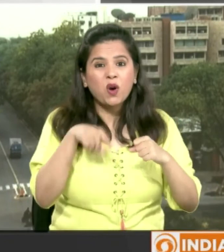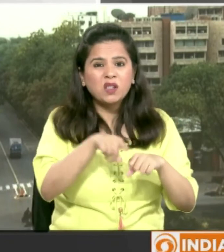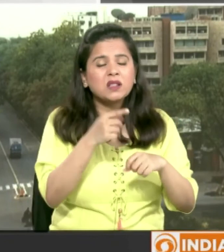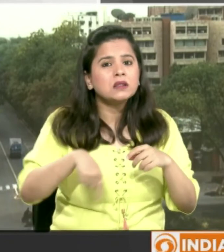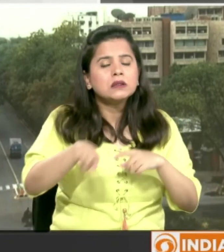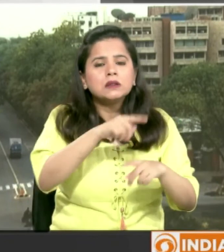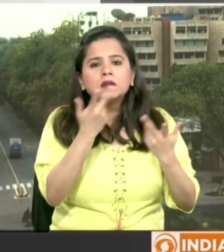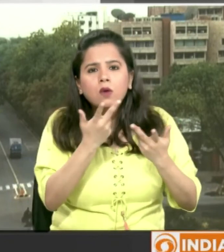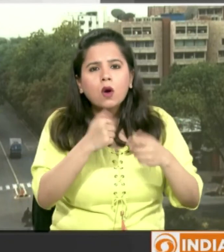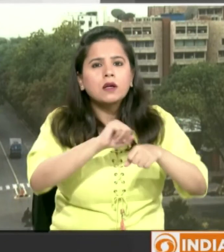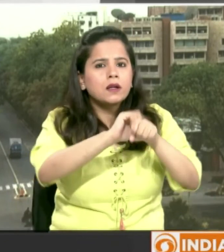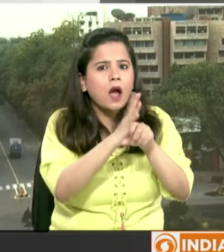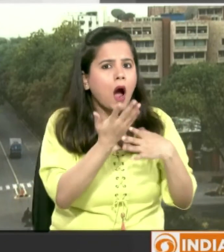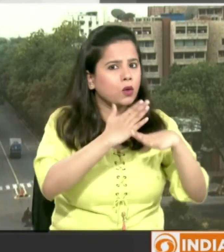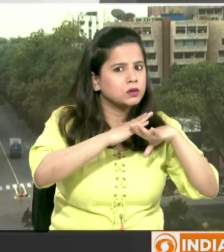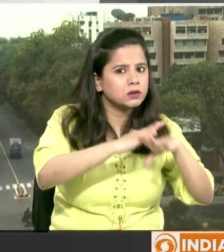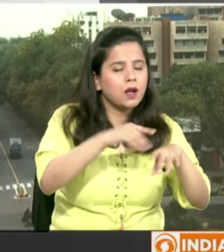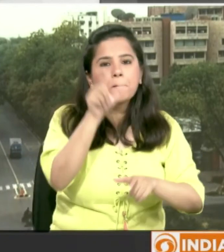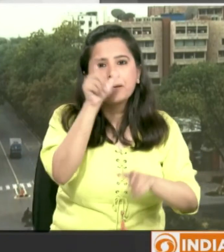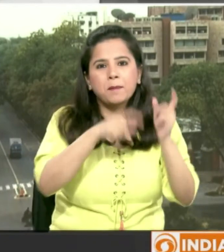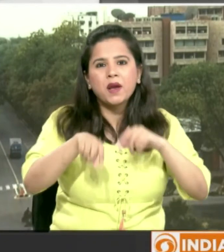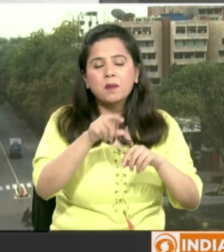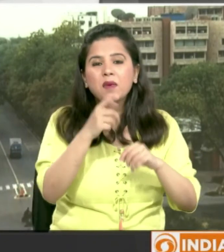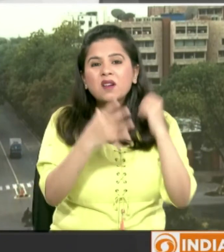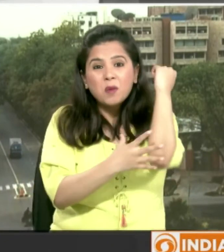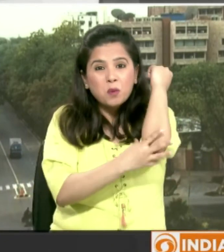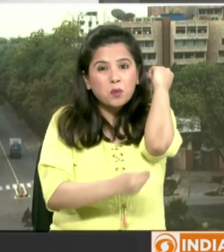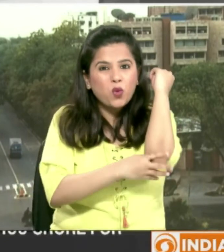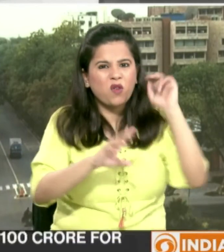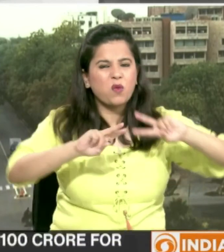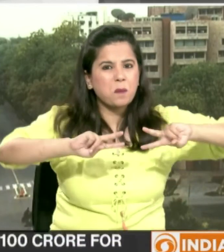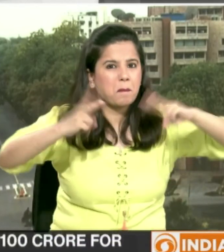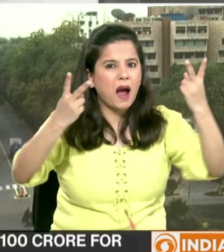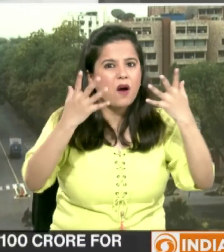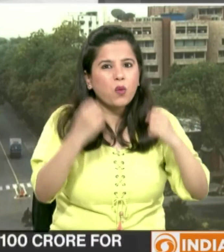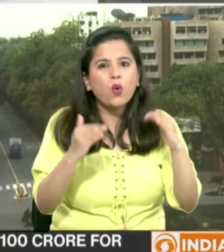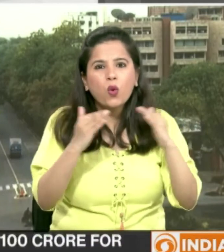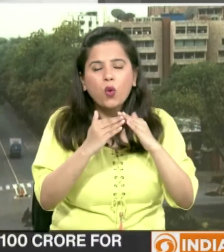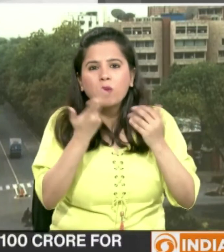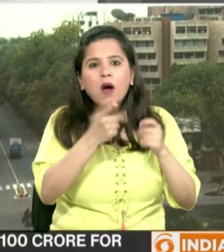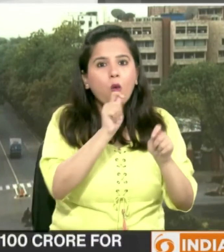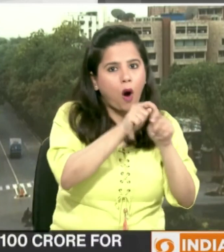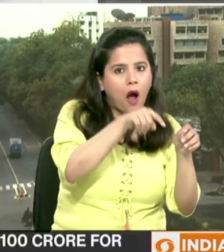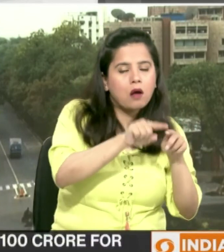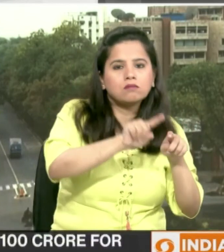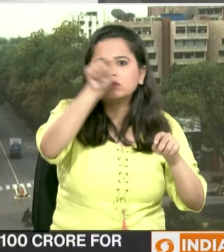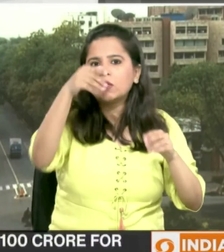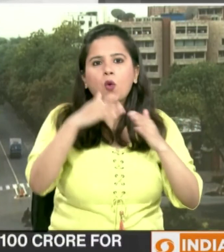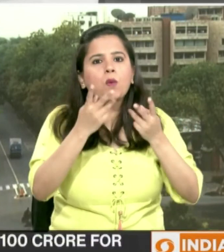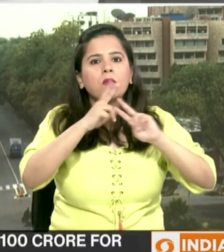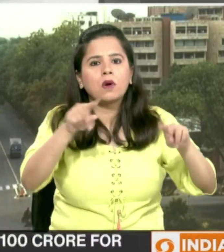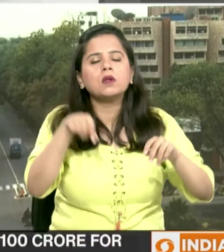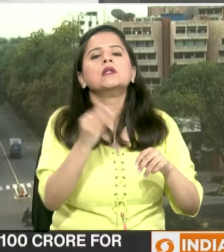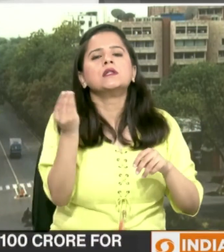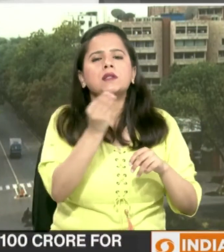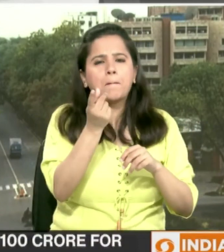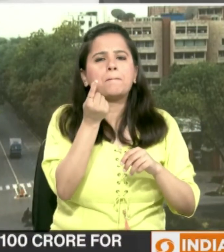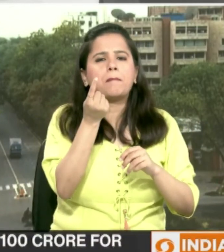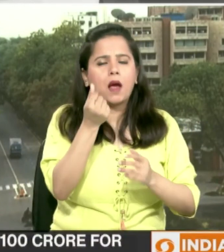strengthening the existing measures being taken for the welfare of the migrants and the poor, States and the Union Territories will be given a lump sum